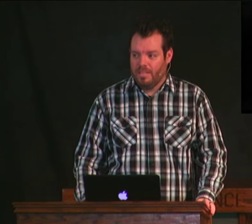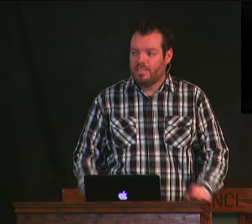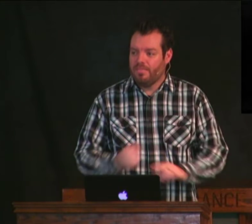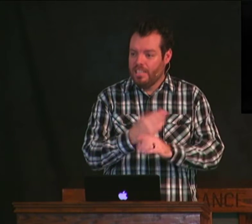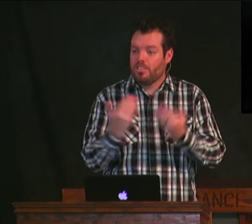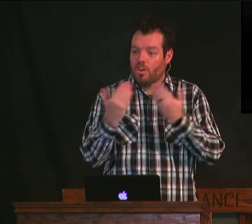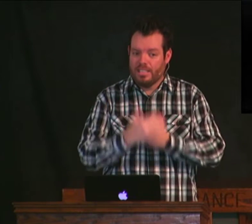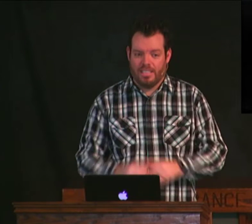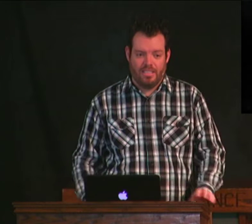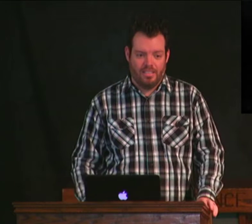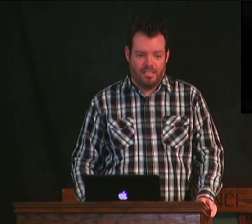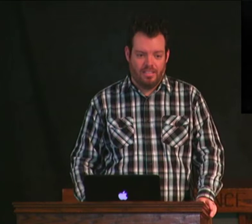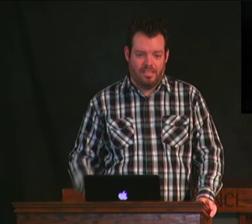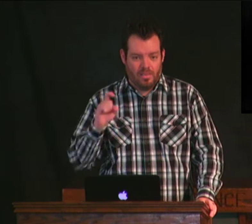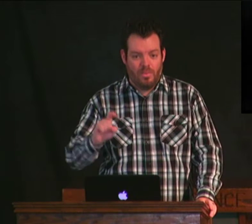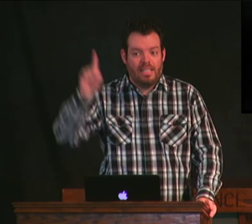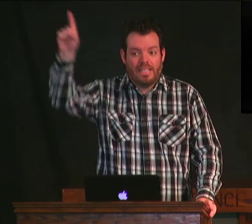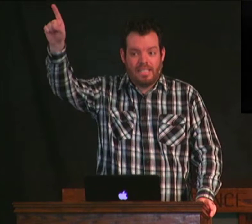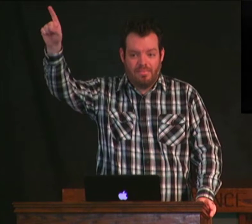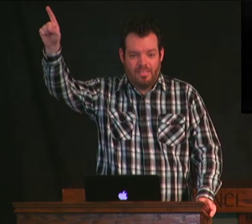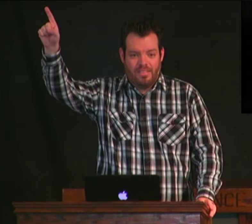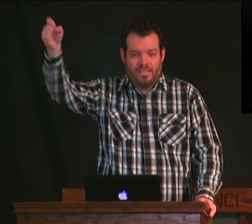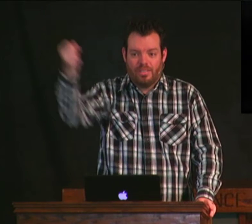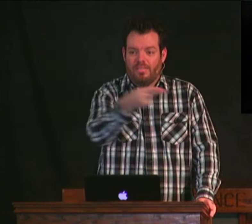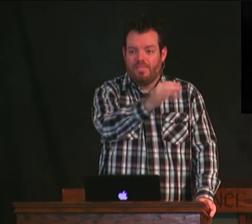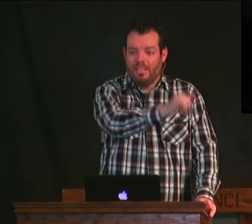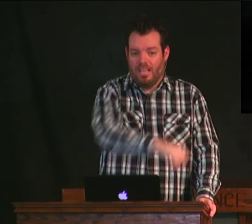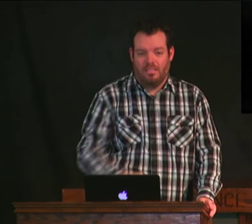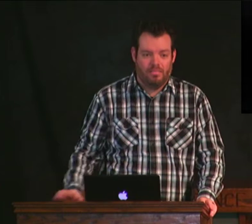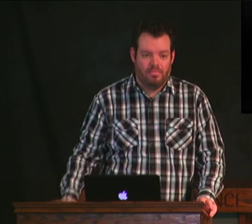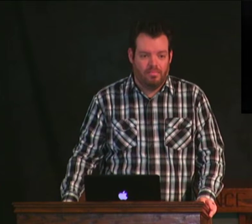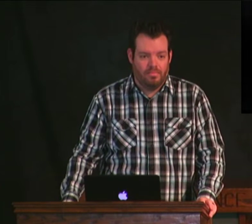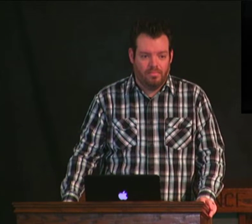And to defeat darkness, we need him to defeat them.